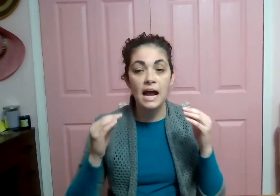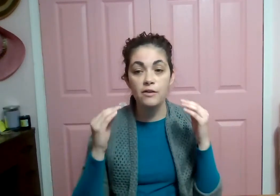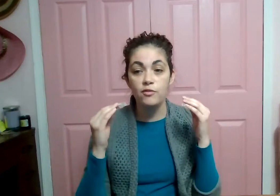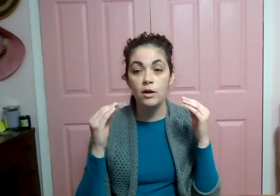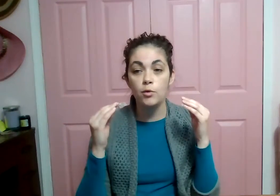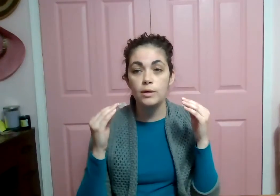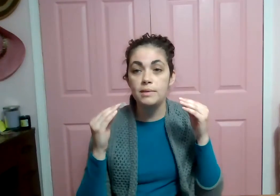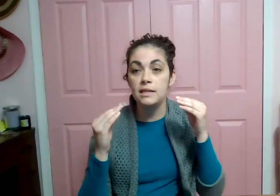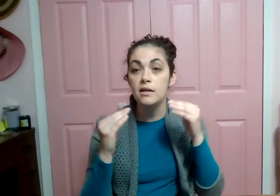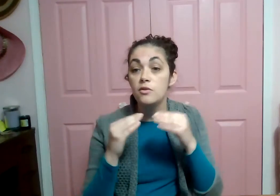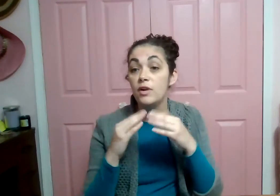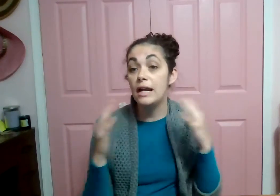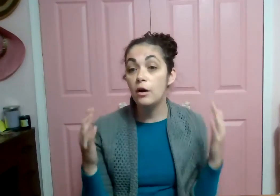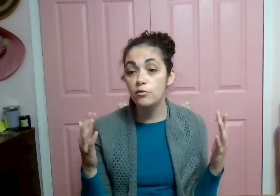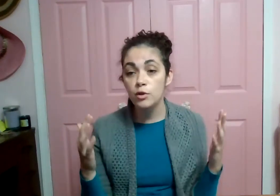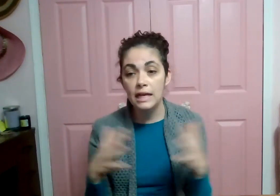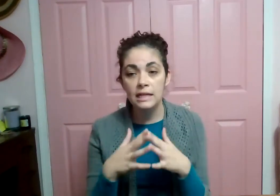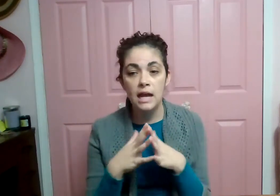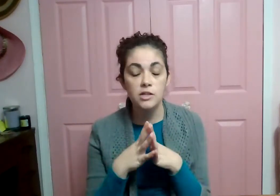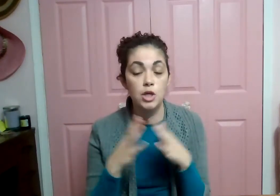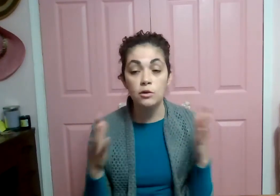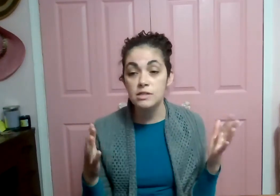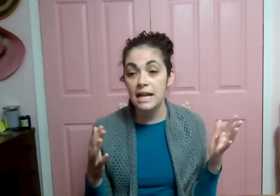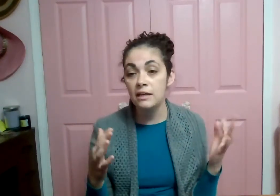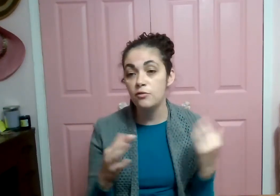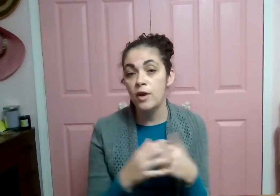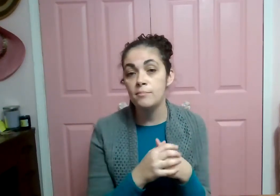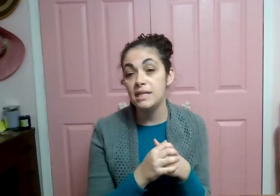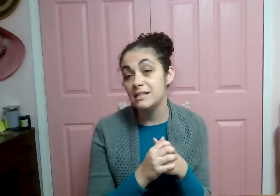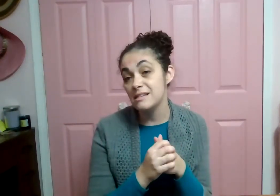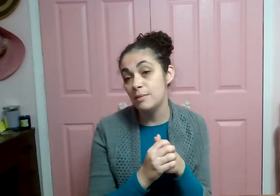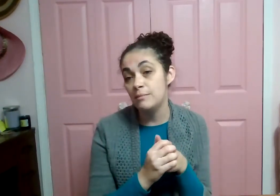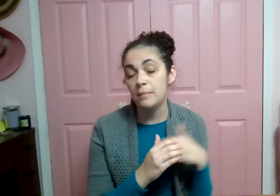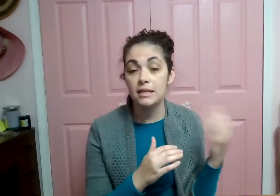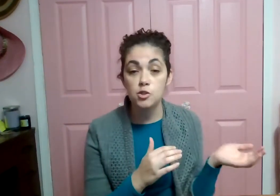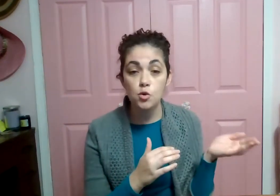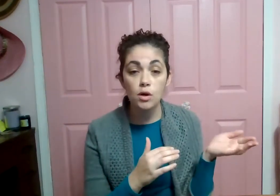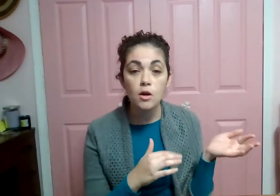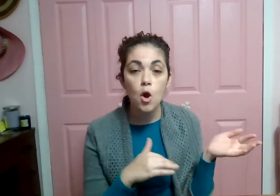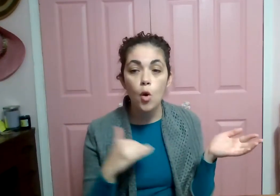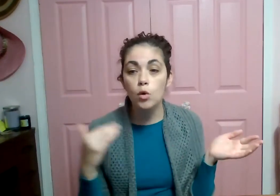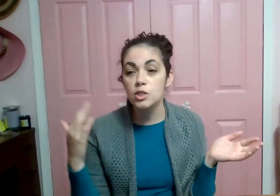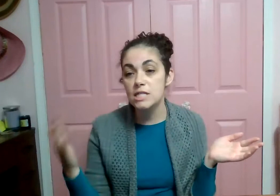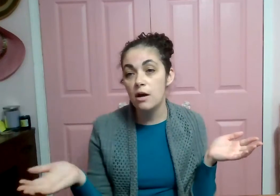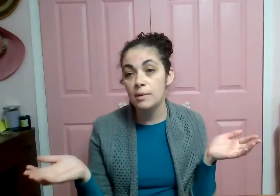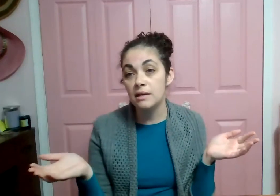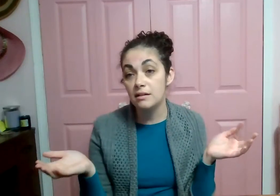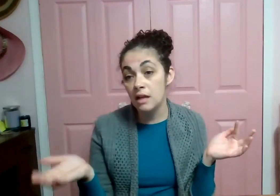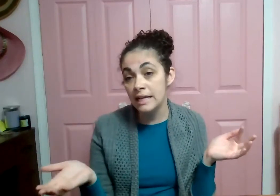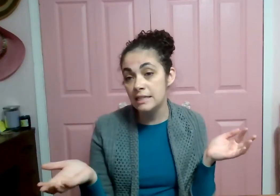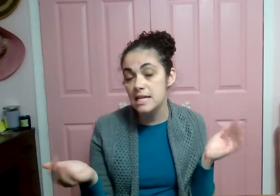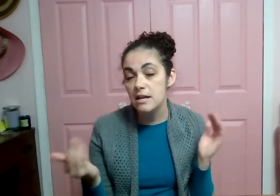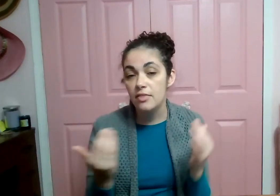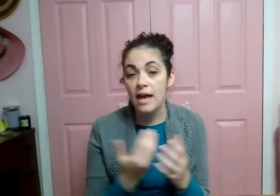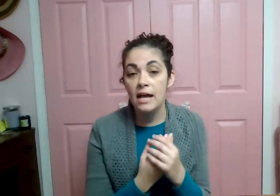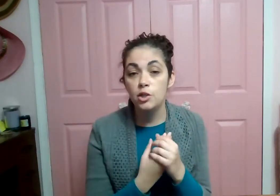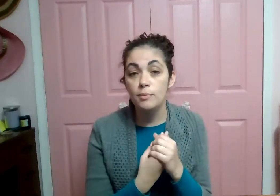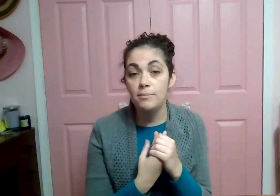I felt would be very helpful in a general setting, from meeting somebody maybe at the store or just helping a client that you might